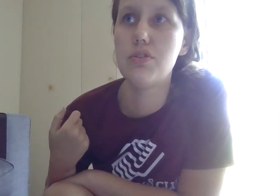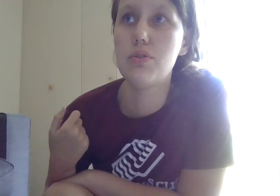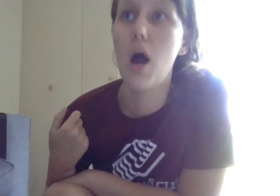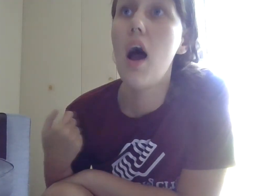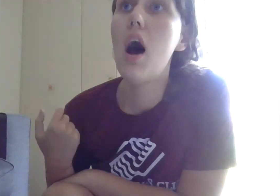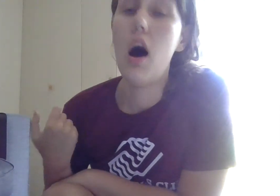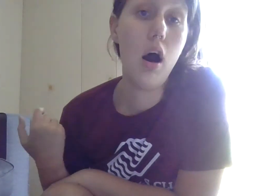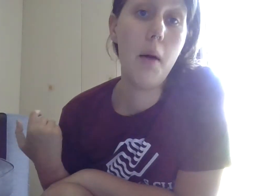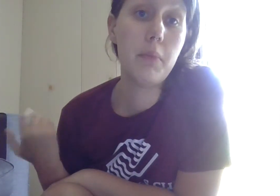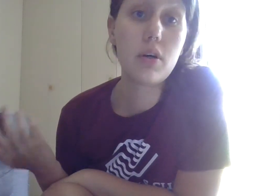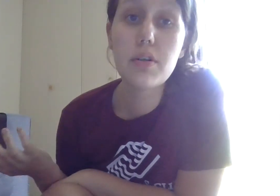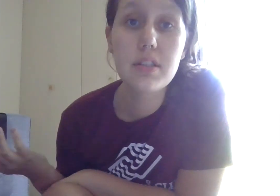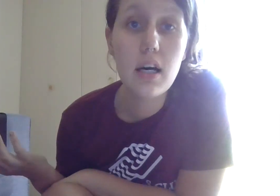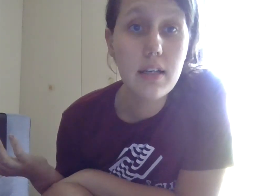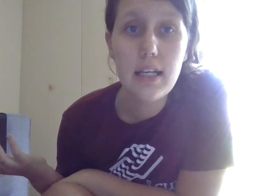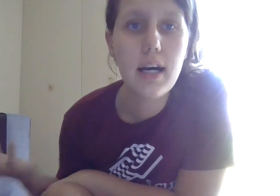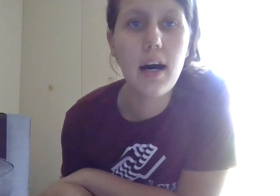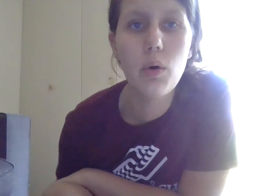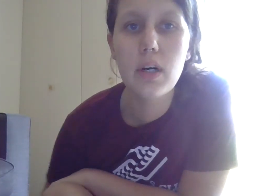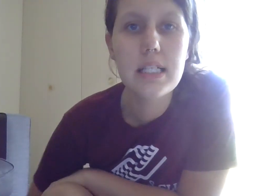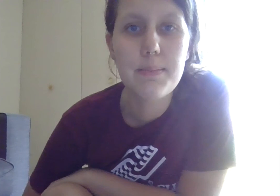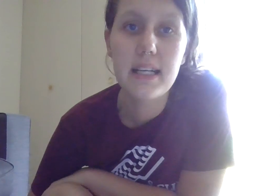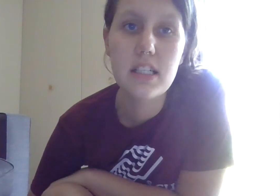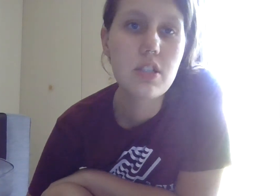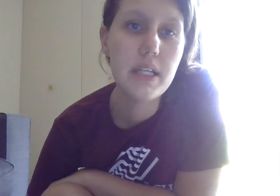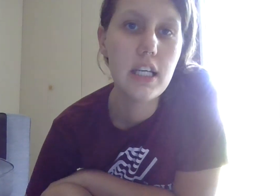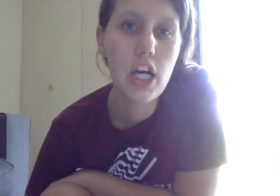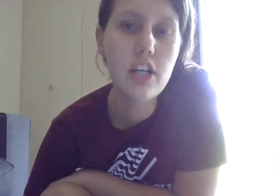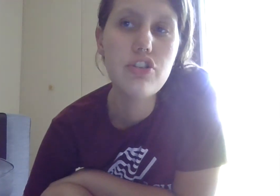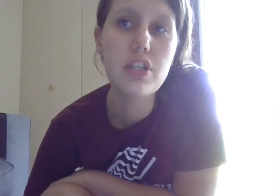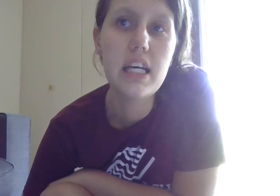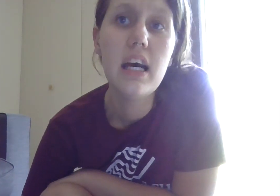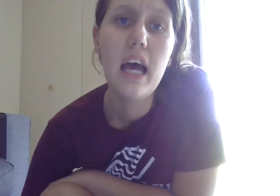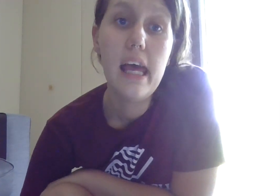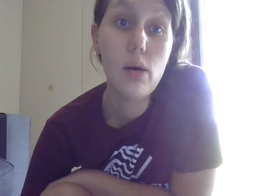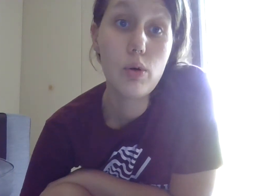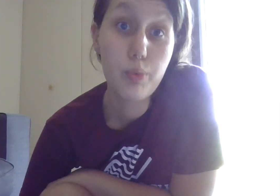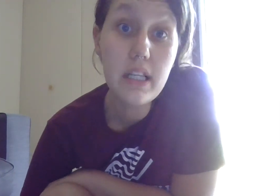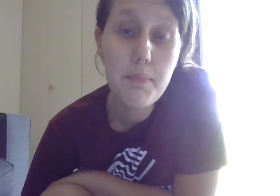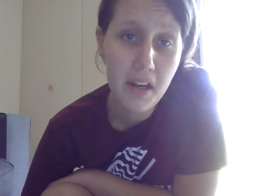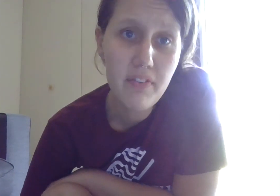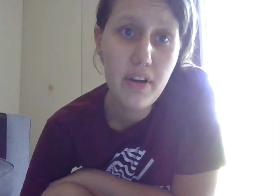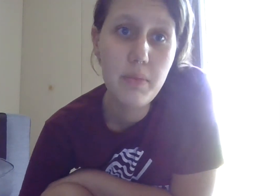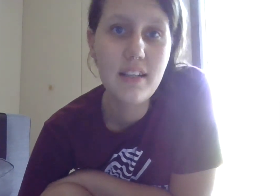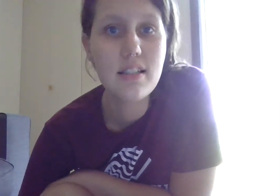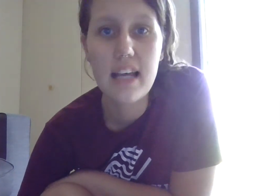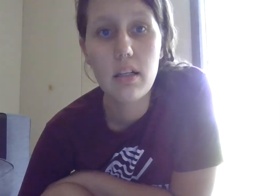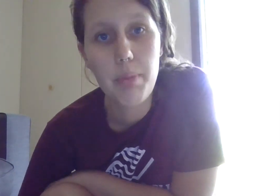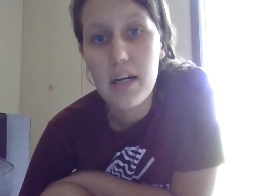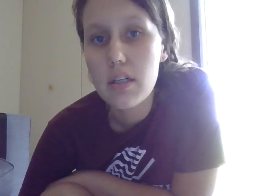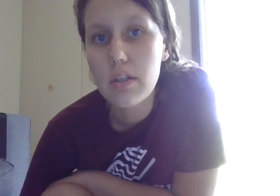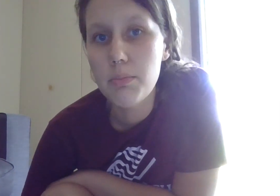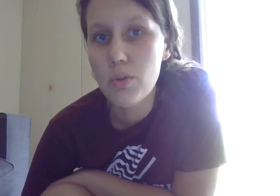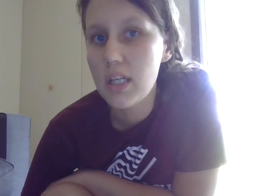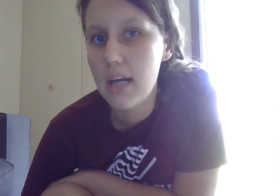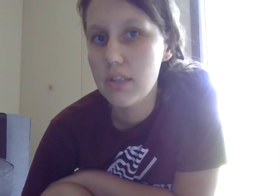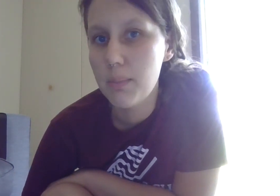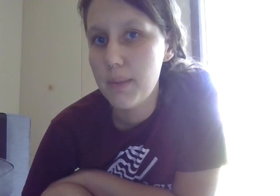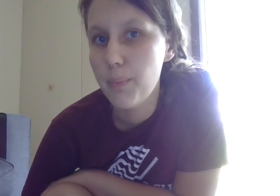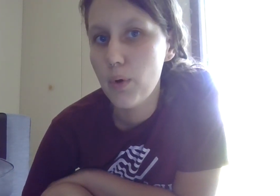to Costa Rica or a Spanish-speaking country, it would really benefit me because I could better communicate with the people